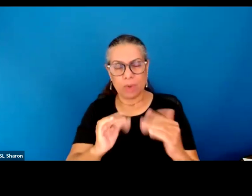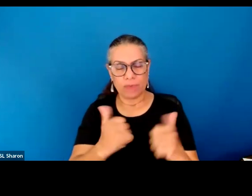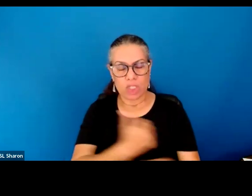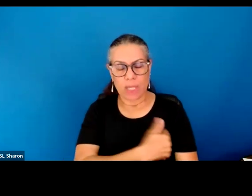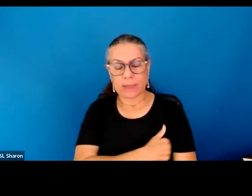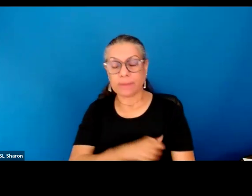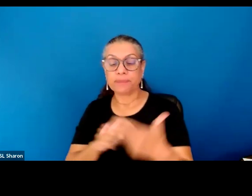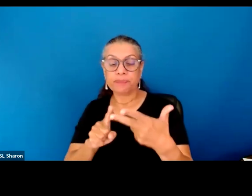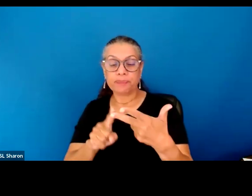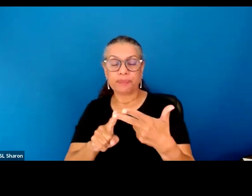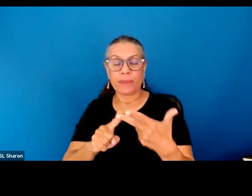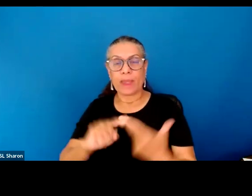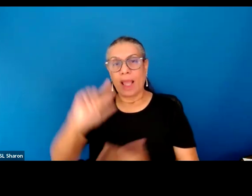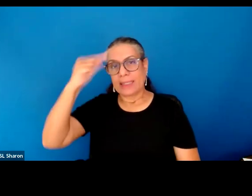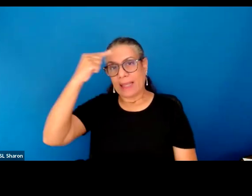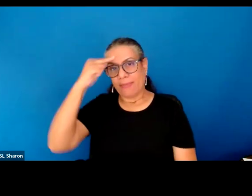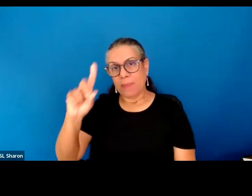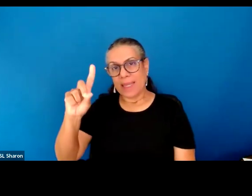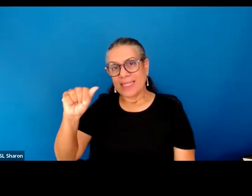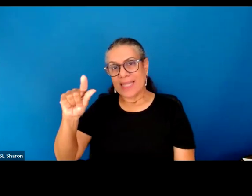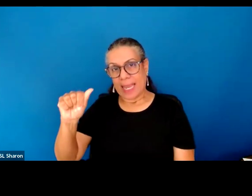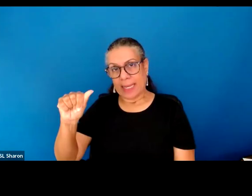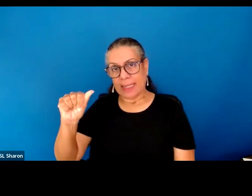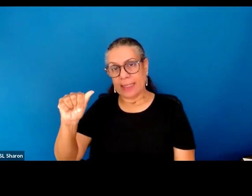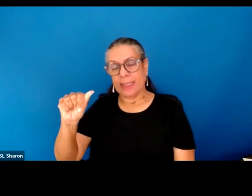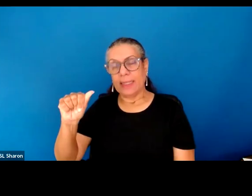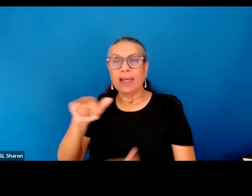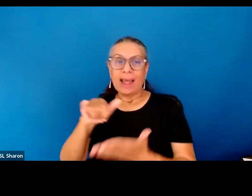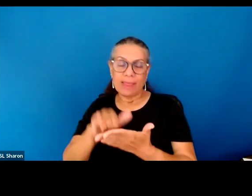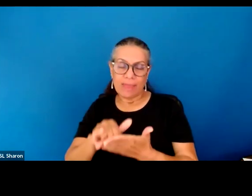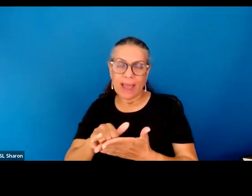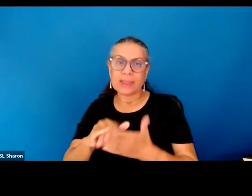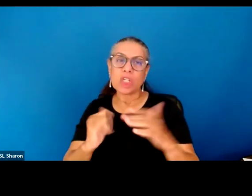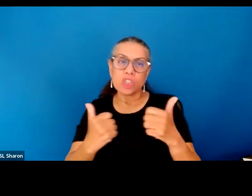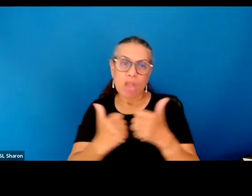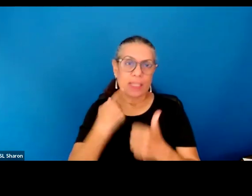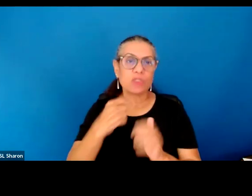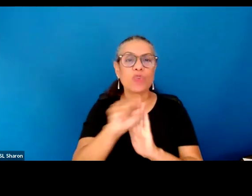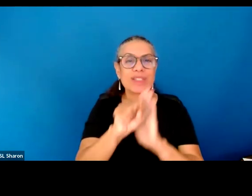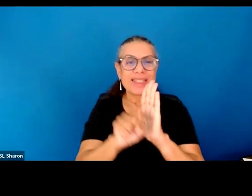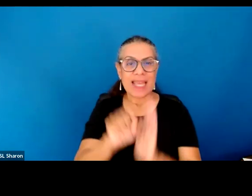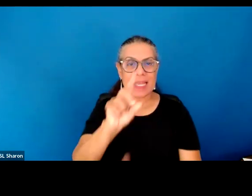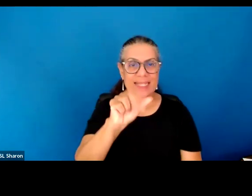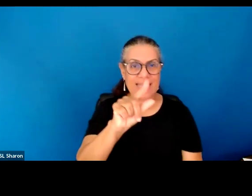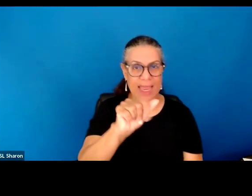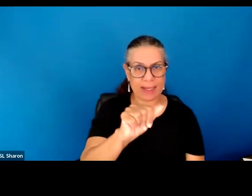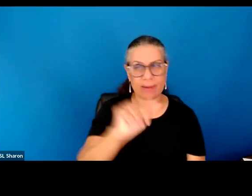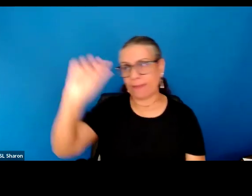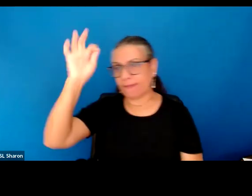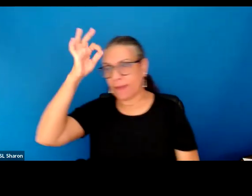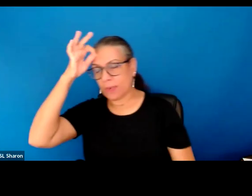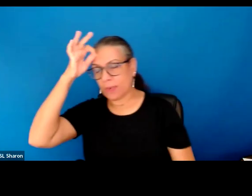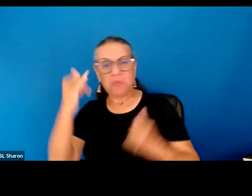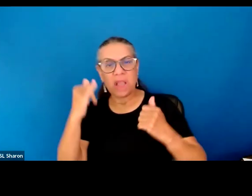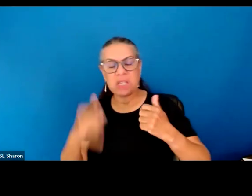is through federal government data sources, which present similar challenges to state data. So the recommendation at this time is to not pursue